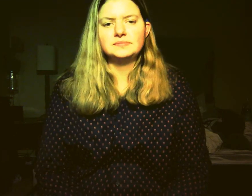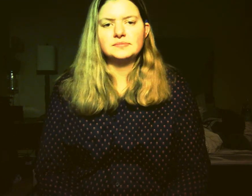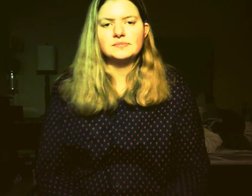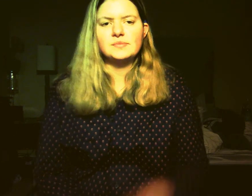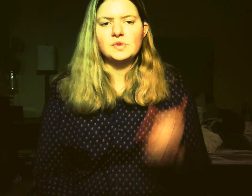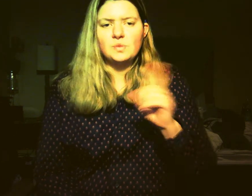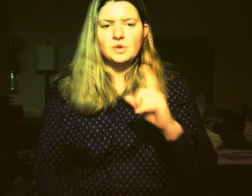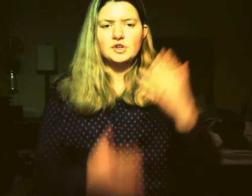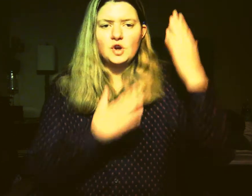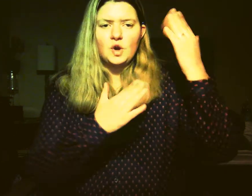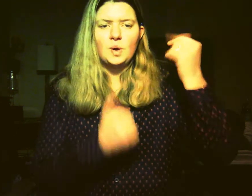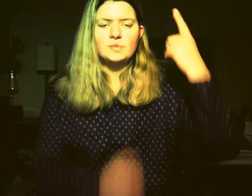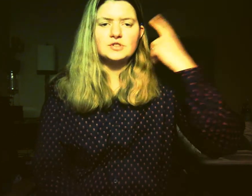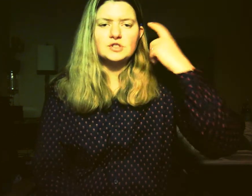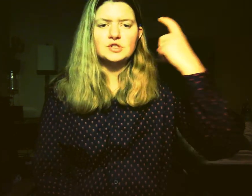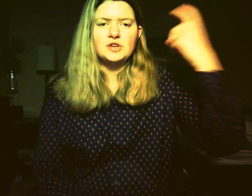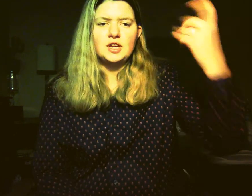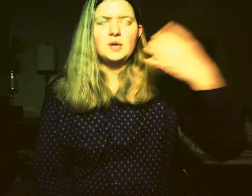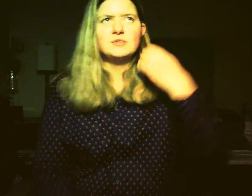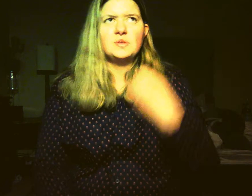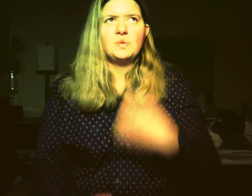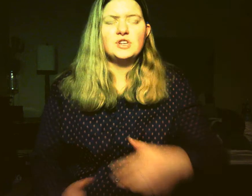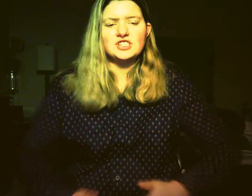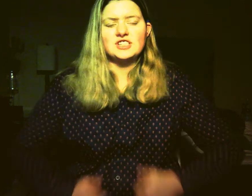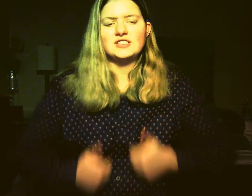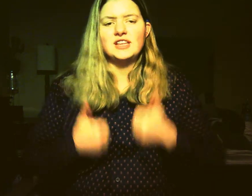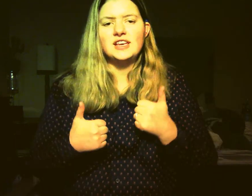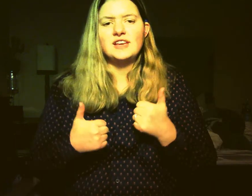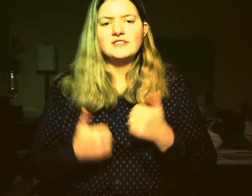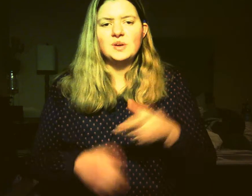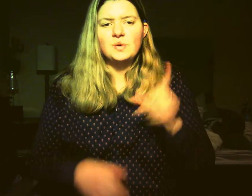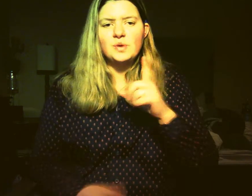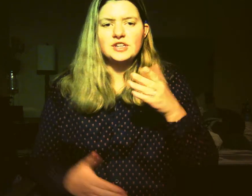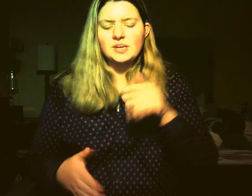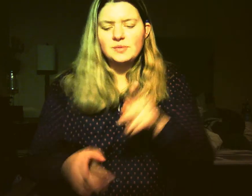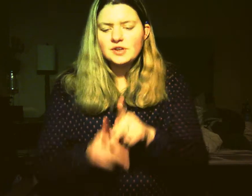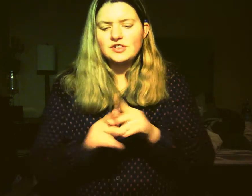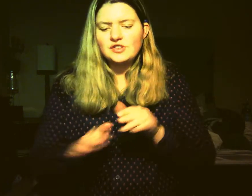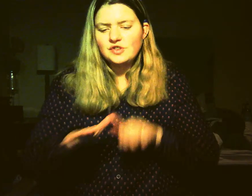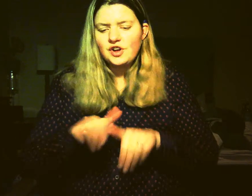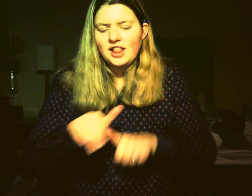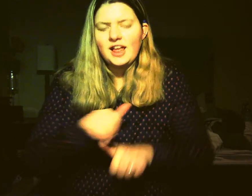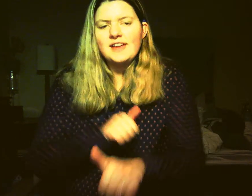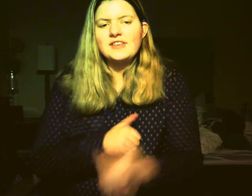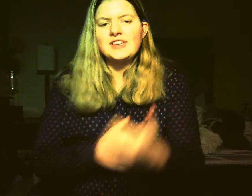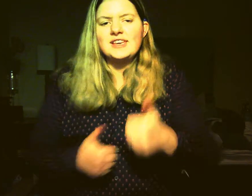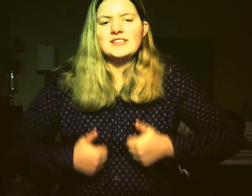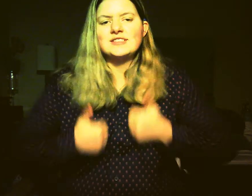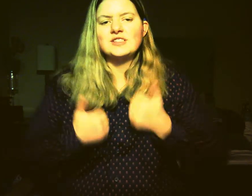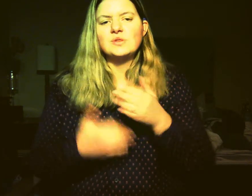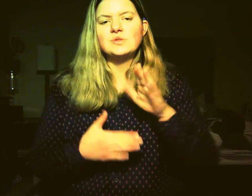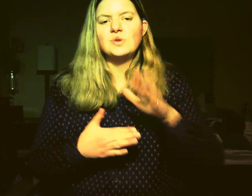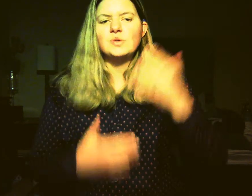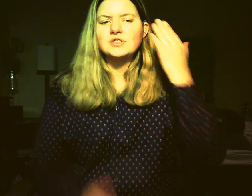May you hold some dreams and wishes near, where you keep the rest of your life in, I want to know the